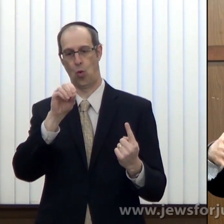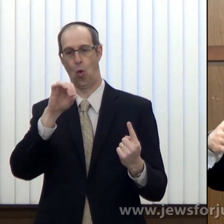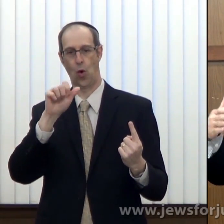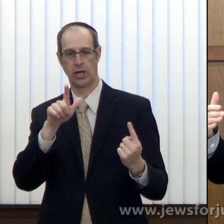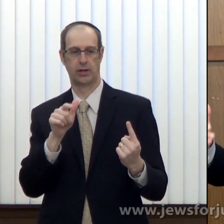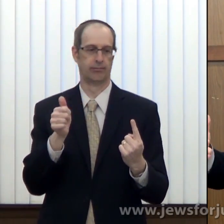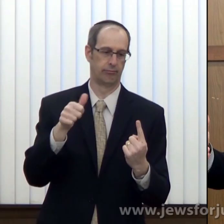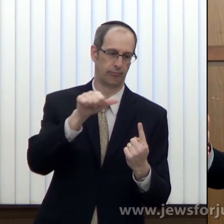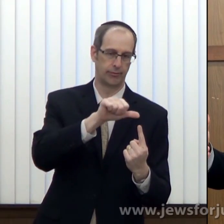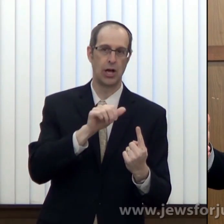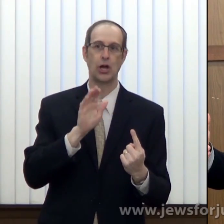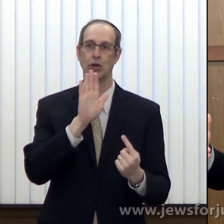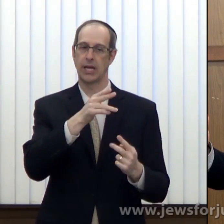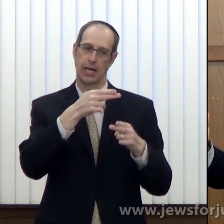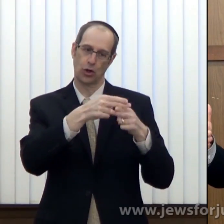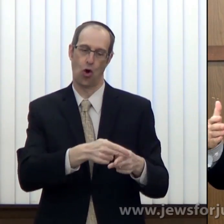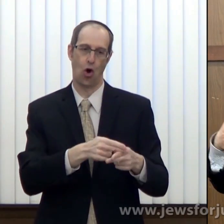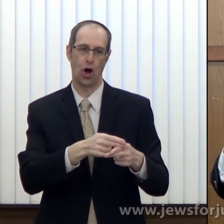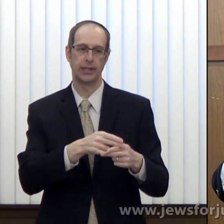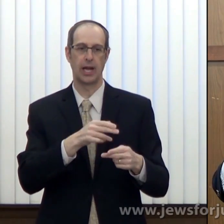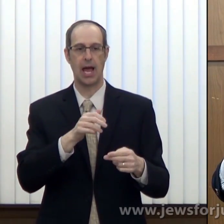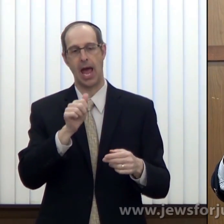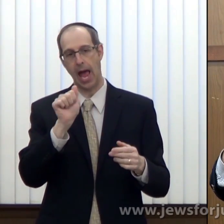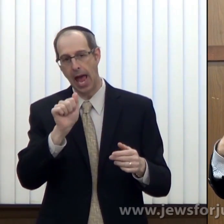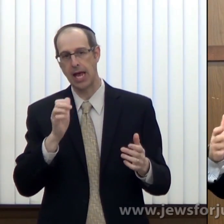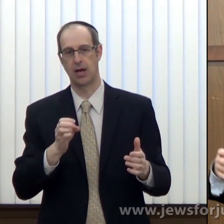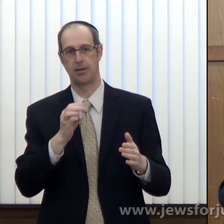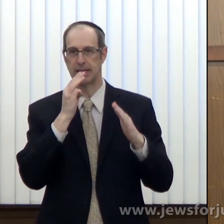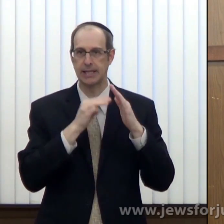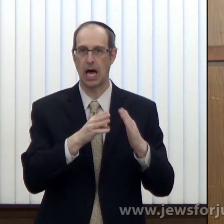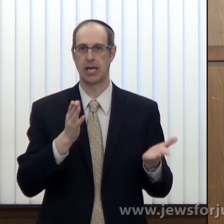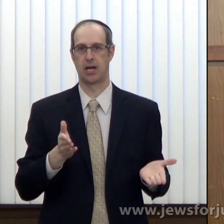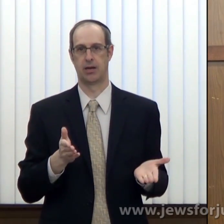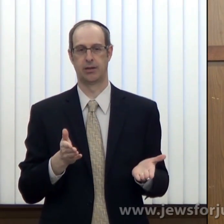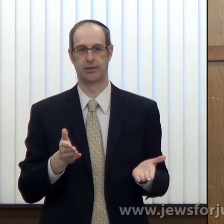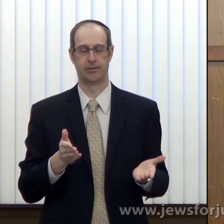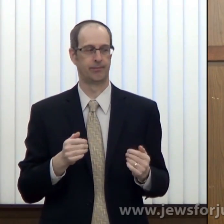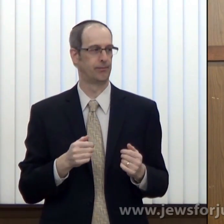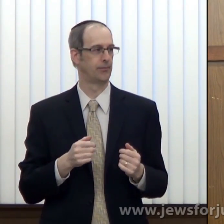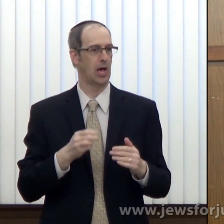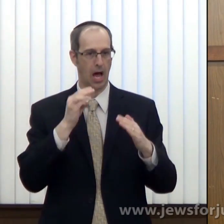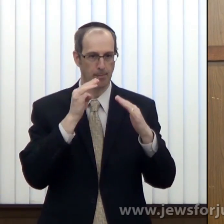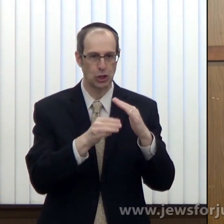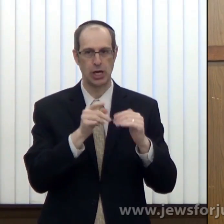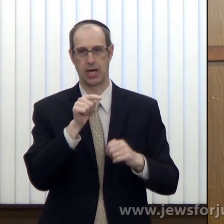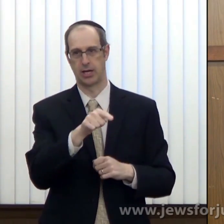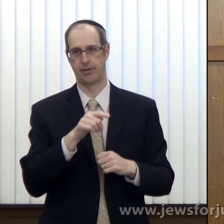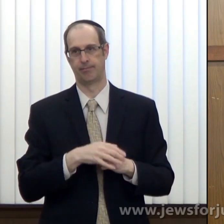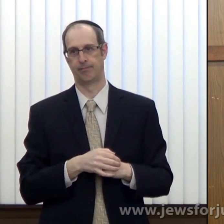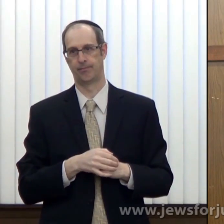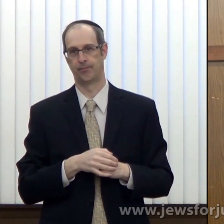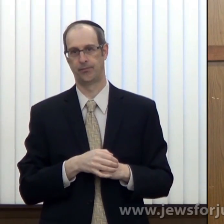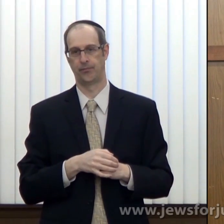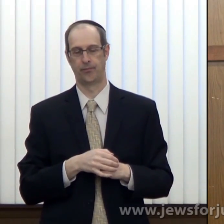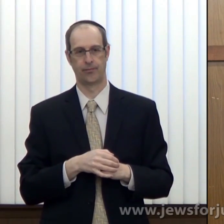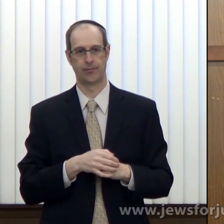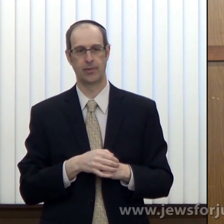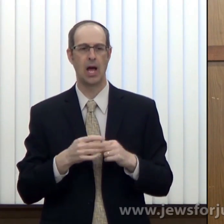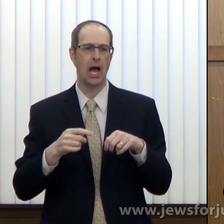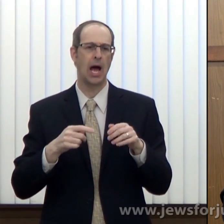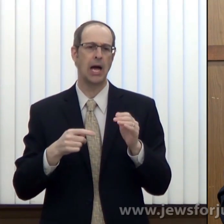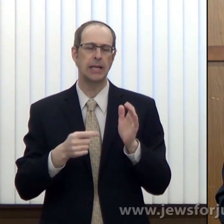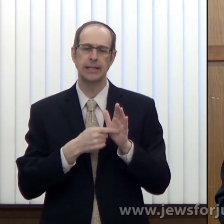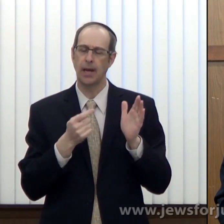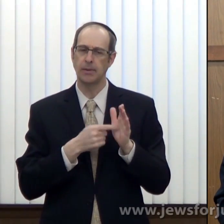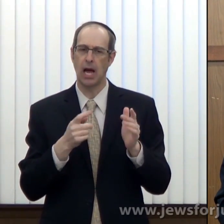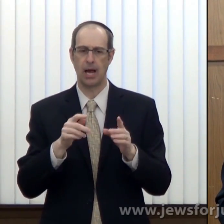an anointed one, a Messiah, a Mashiach. There are times in the Bible where we